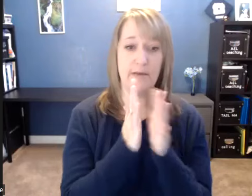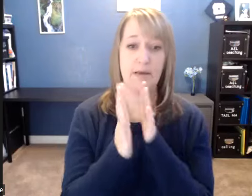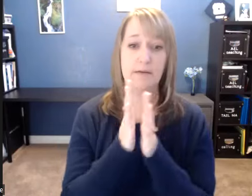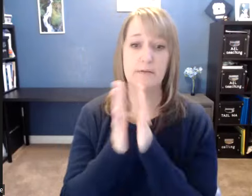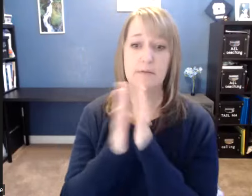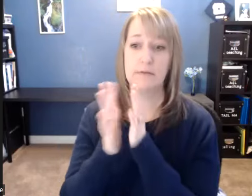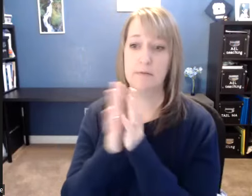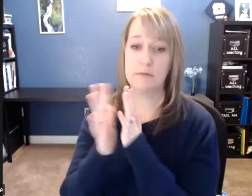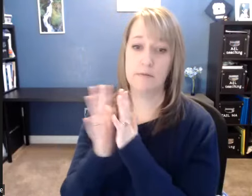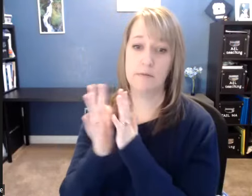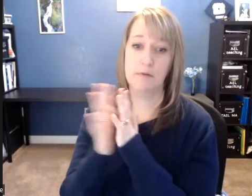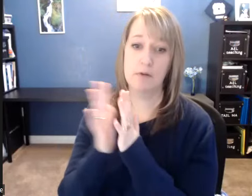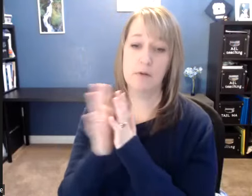Traffic.